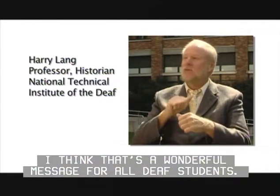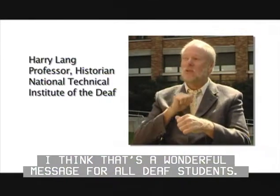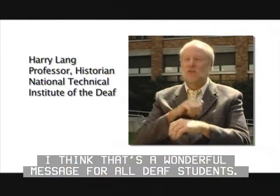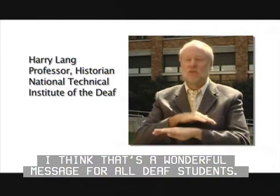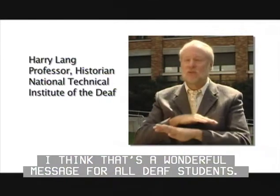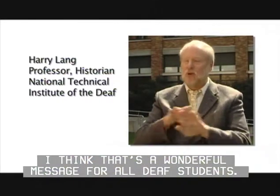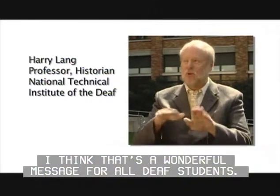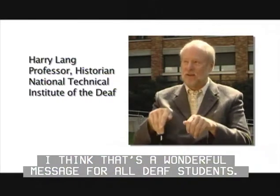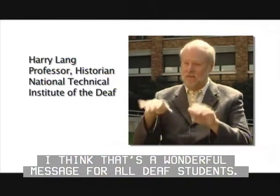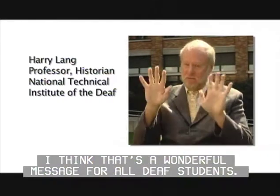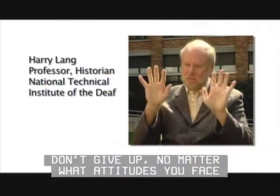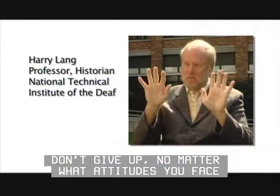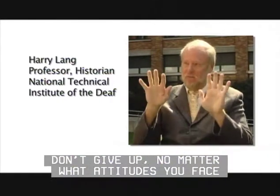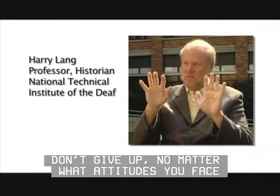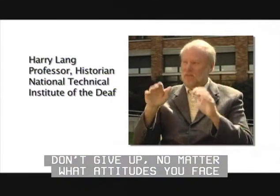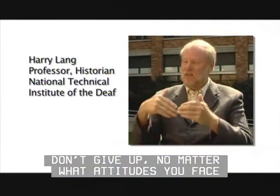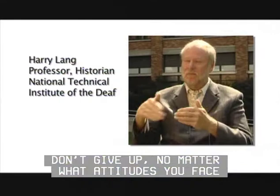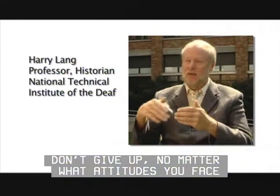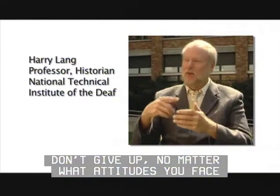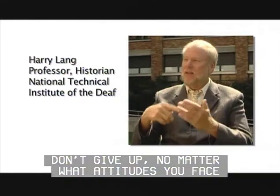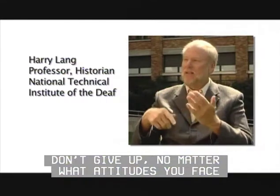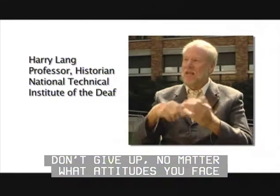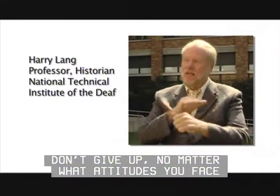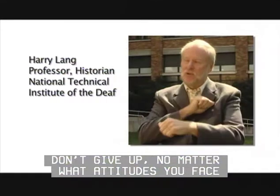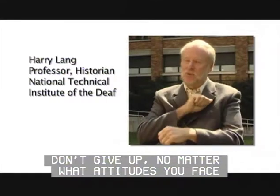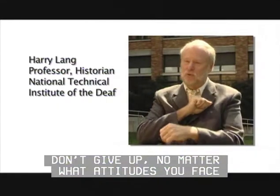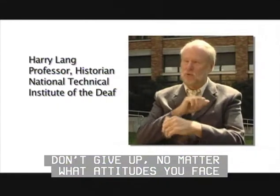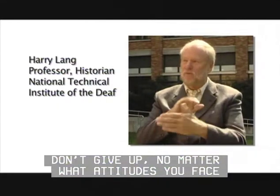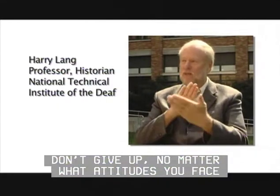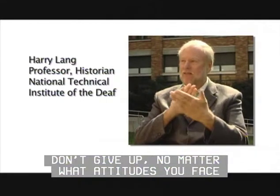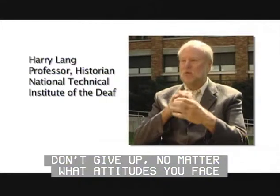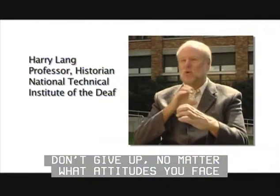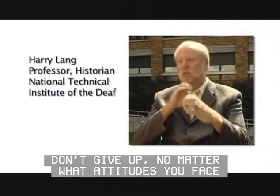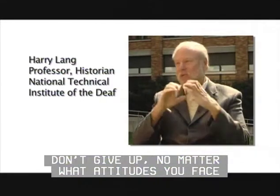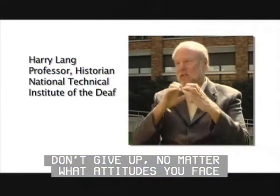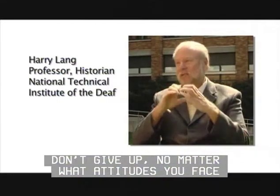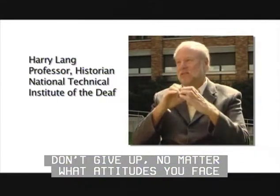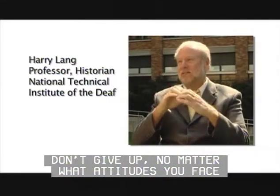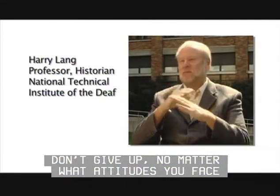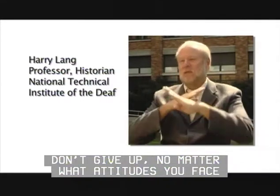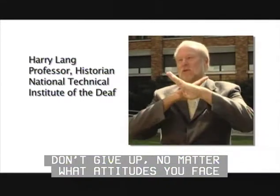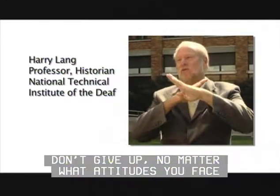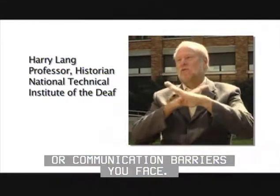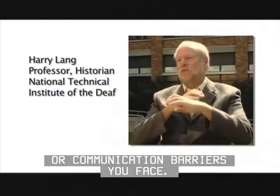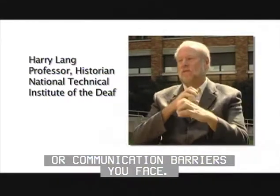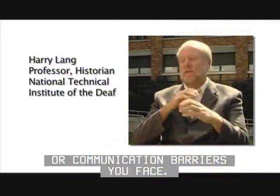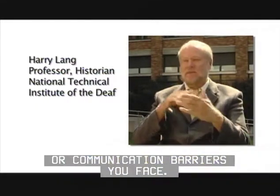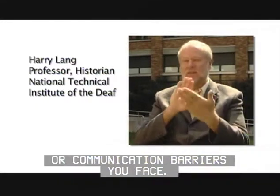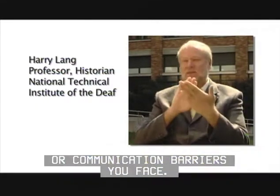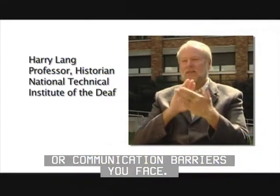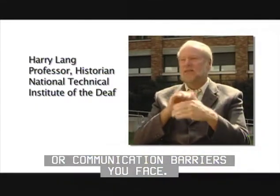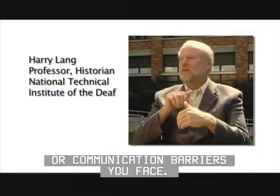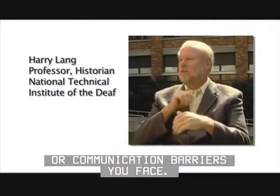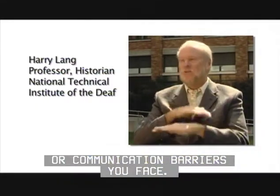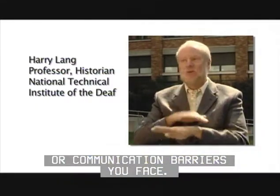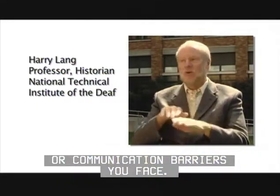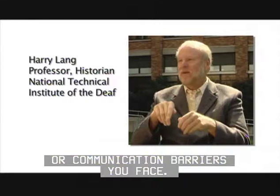students. Don't give up. No matter what attitudes you face or communication barriers you